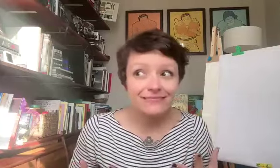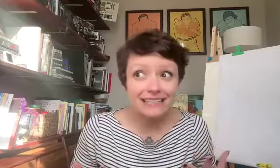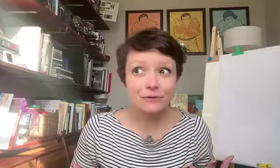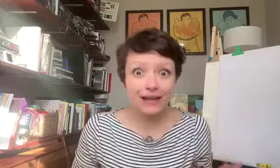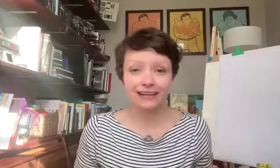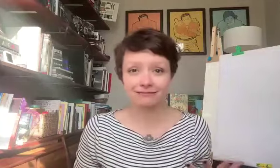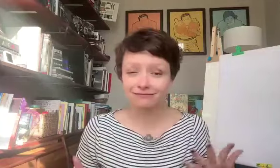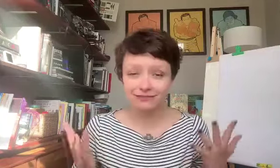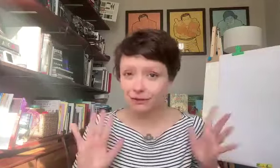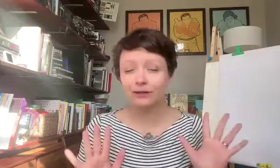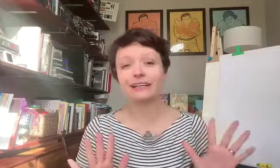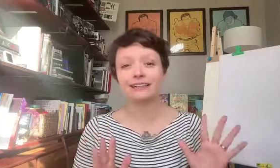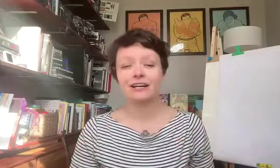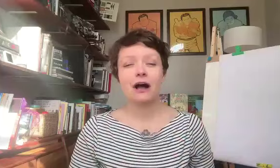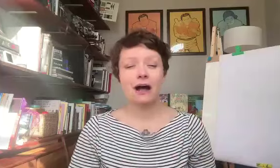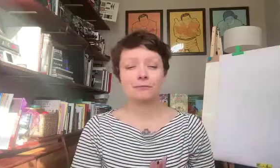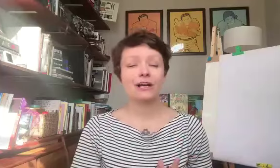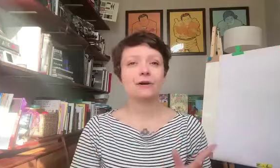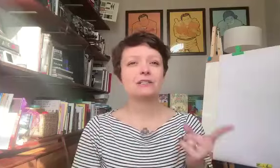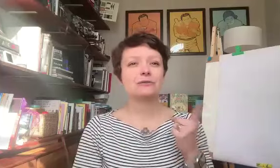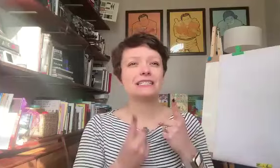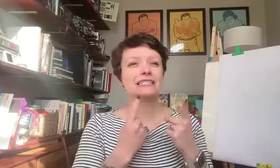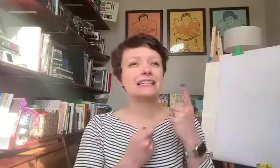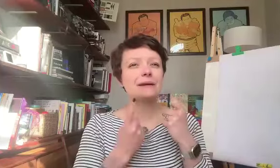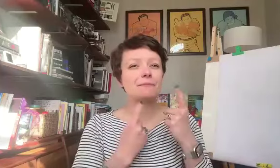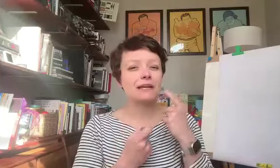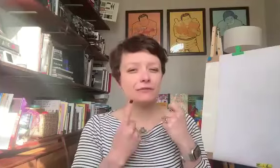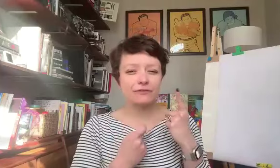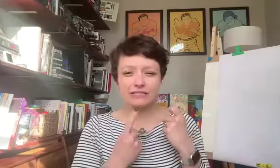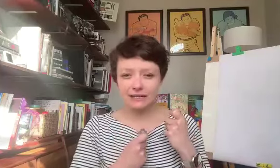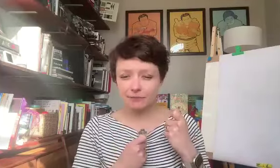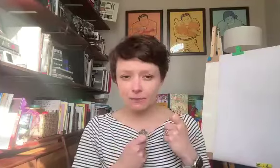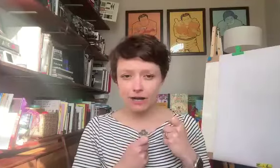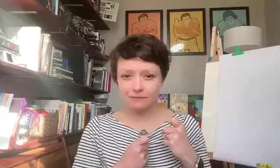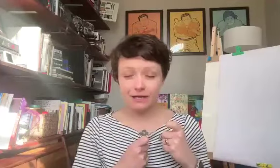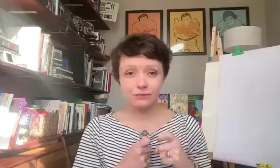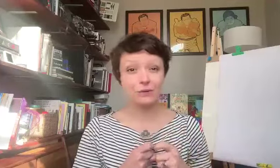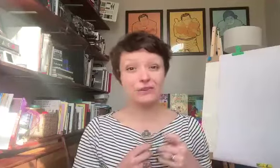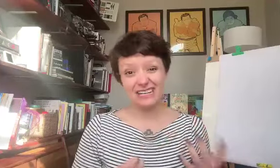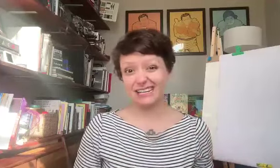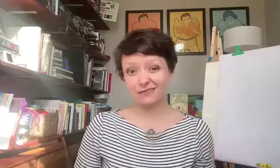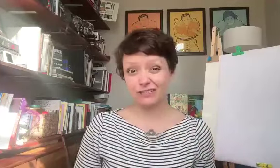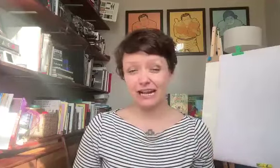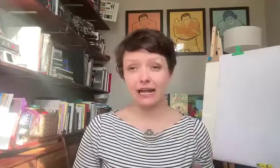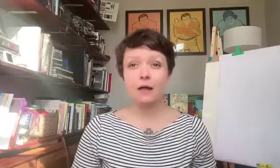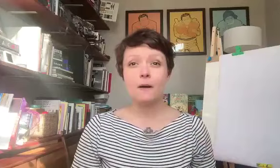it's okay. Don't worry. We are going to do a slight bit of revisiting part one because we will need it for today.